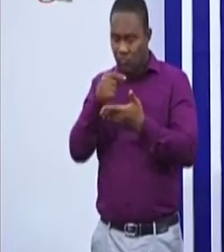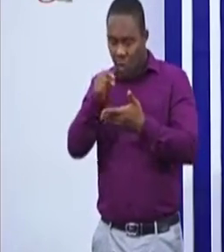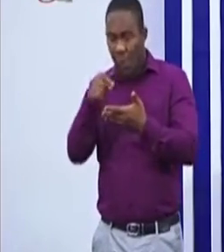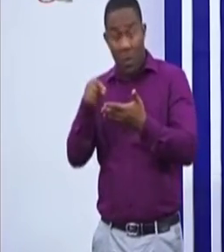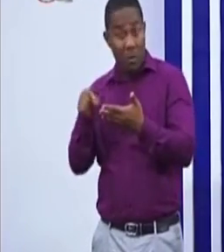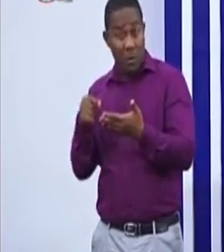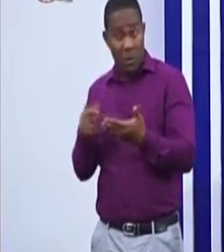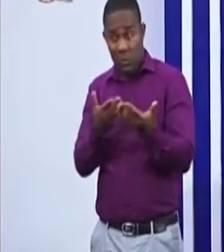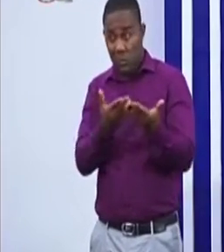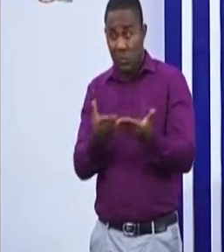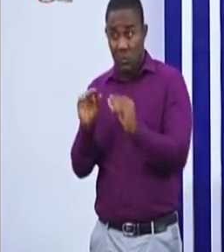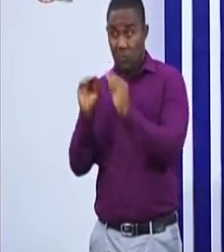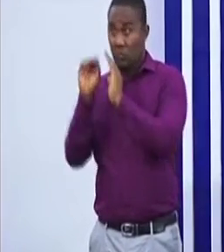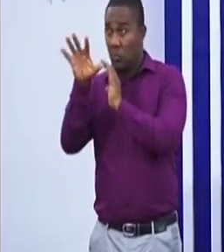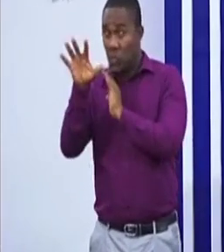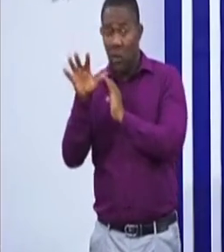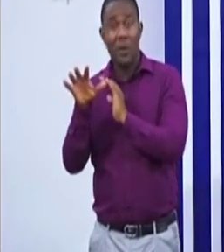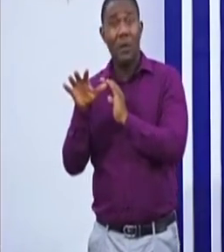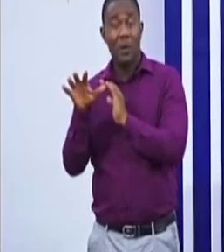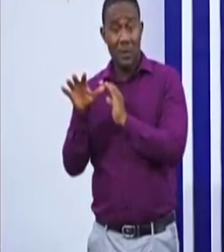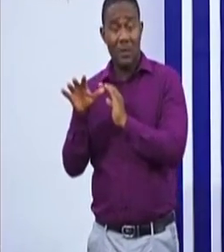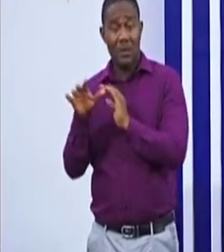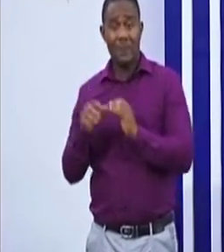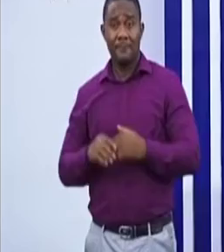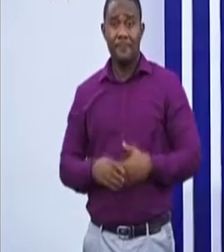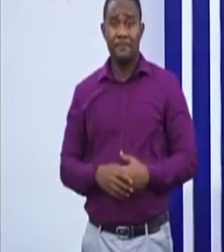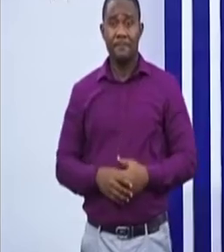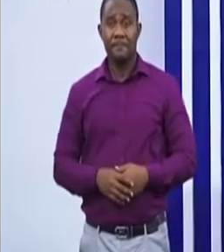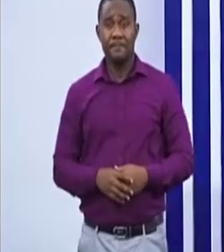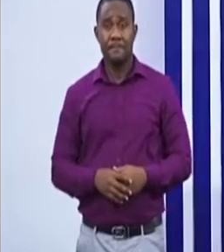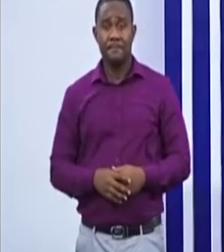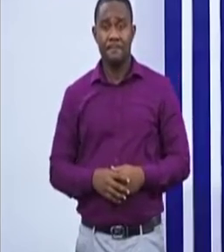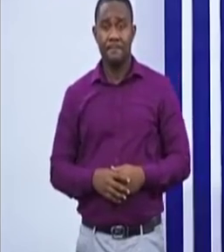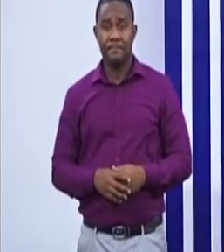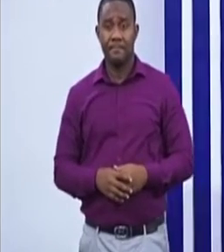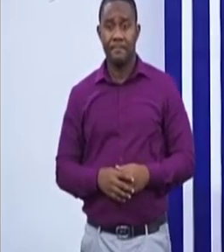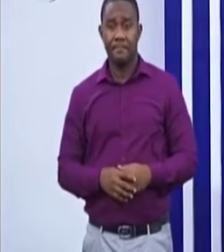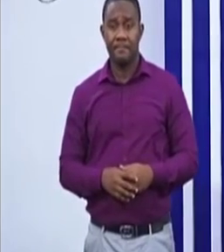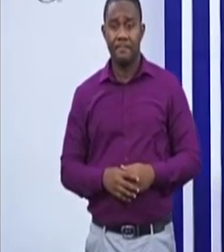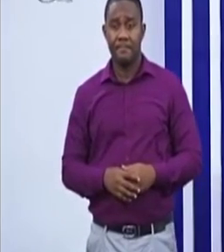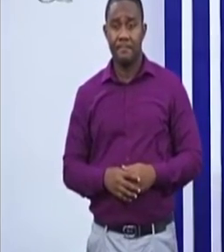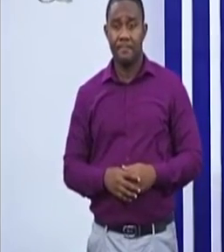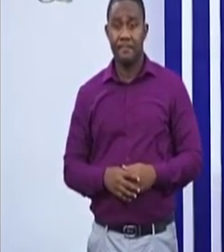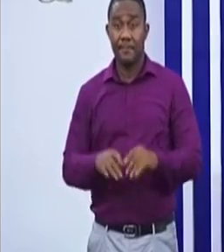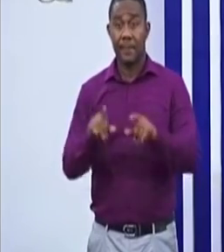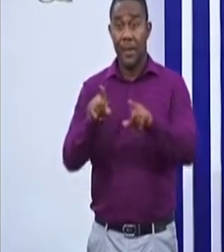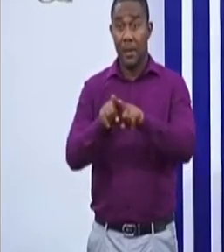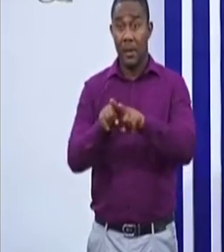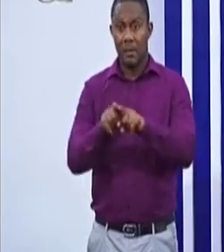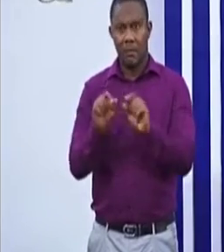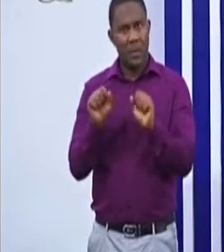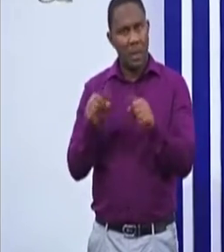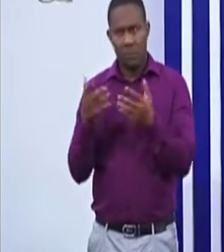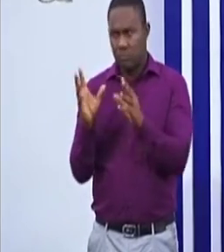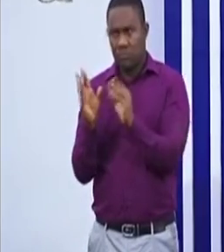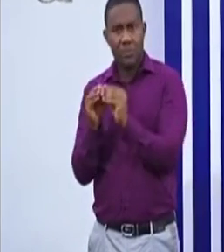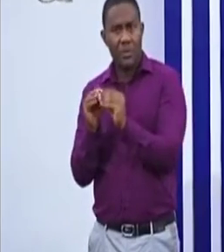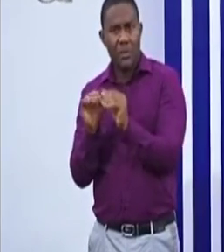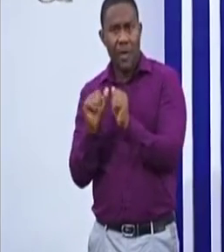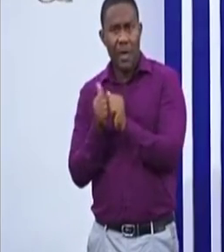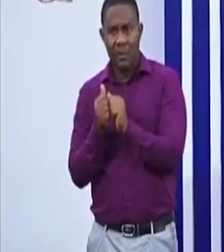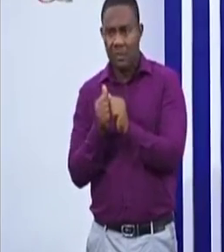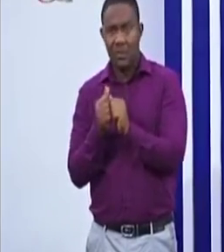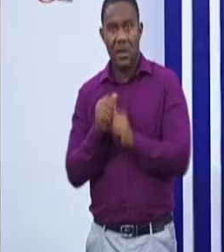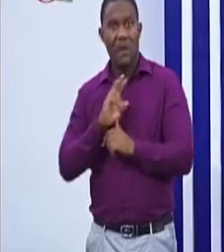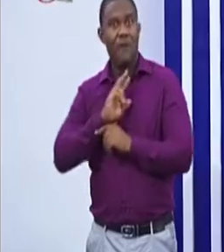this platform to enable them to work. It would also enable them to have meetings through audio